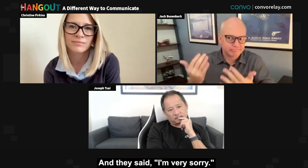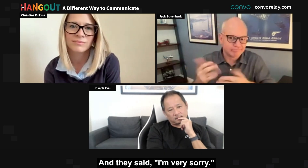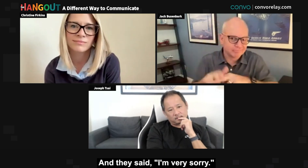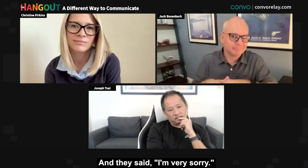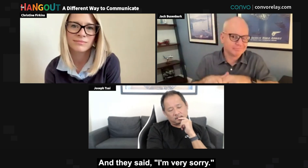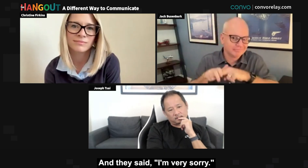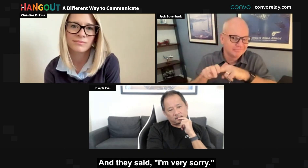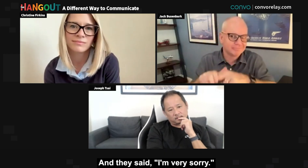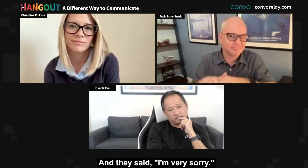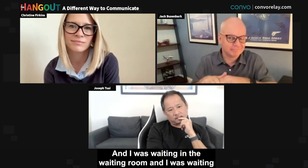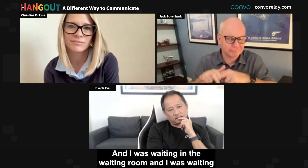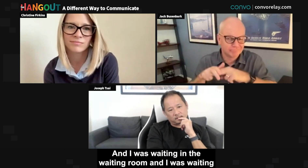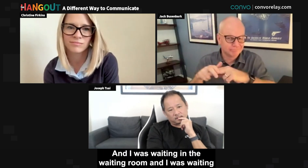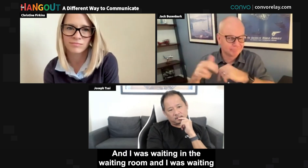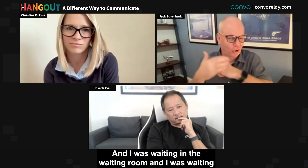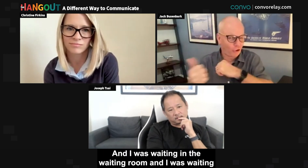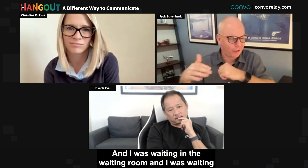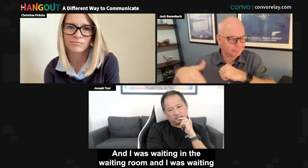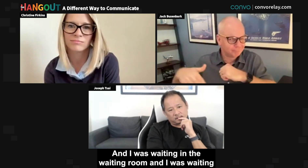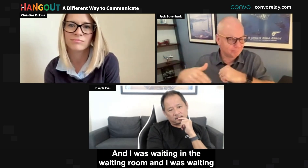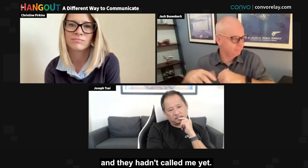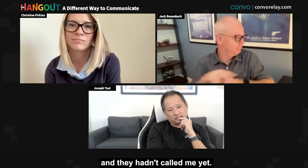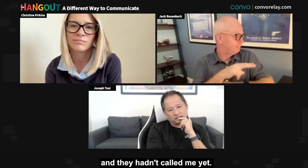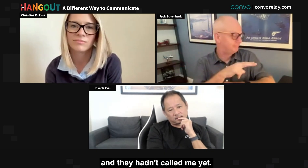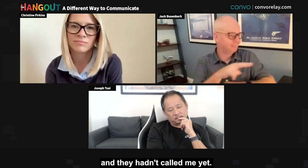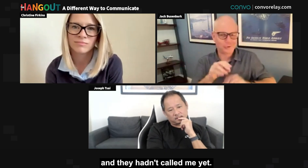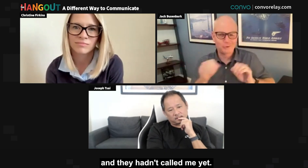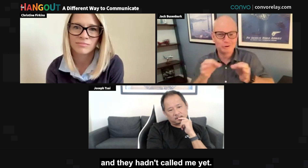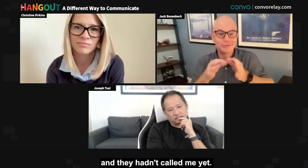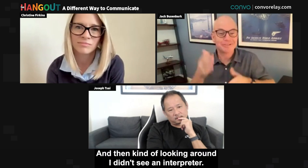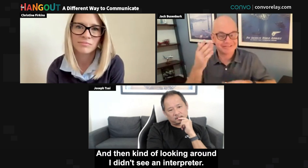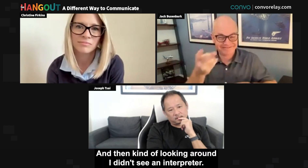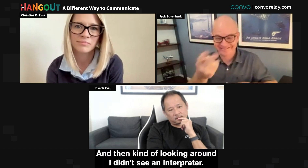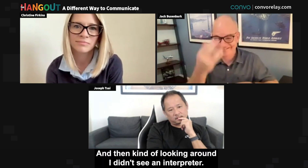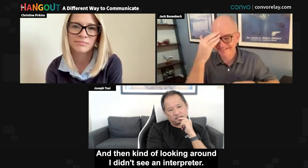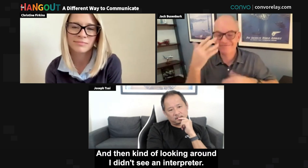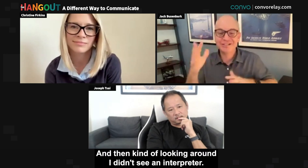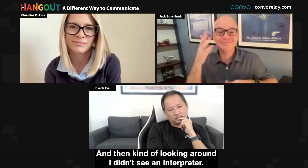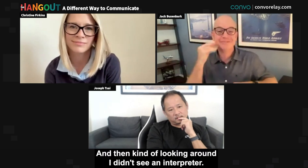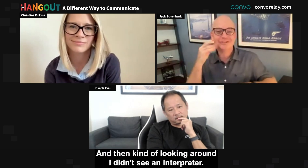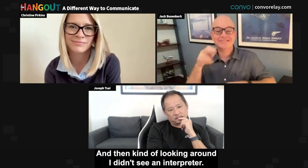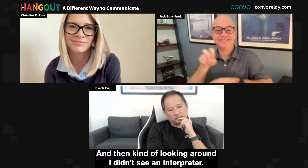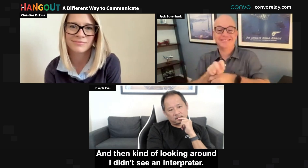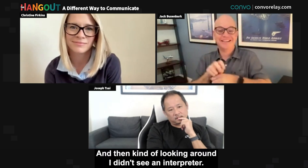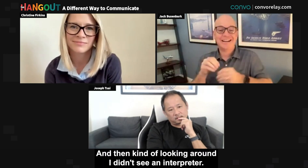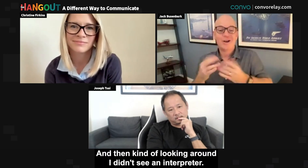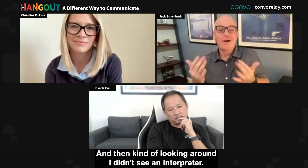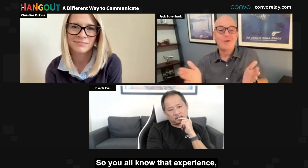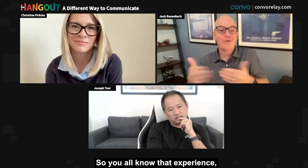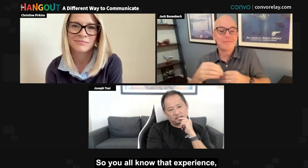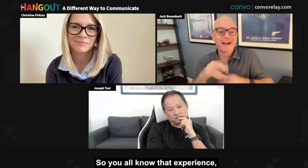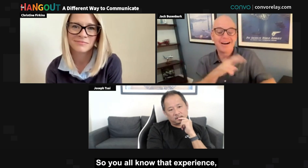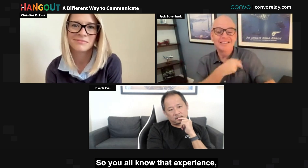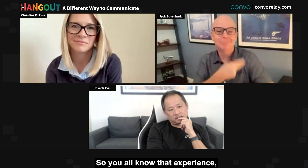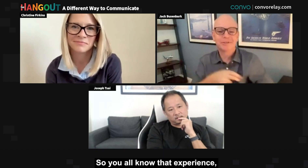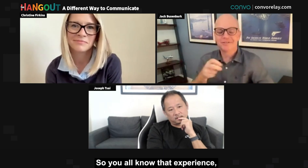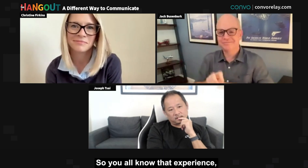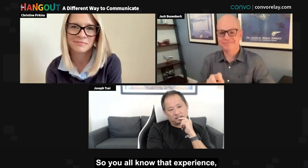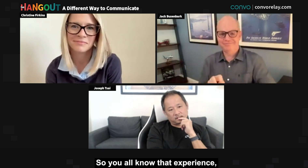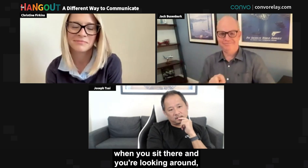they said, oh, I'm very sorry. And I was waiting in the waiting room, and I was waiting, and they hadn't called me yet. And then kind of looking around, and I didn't see an interpreter. So you all know that experience. When